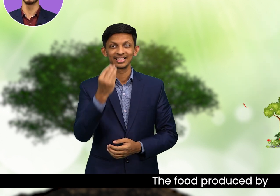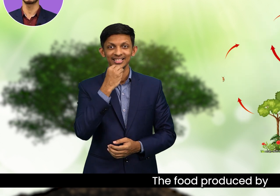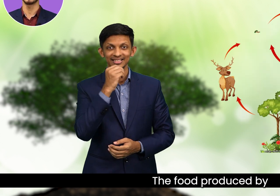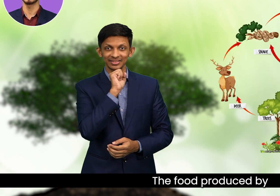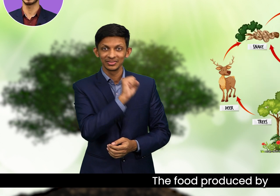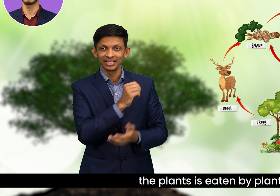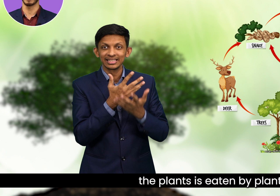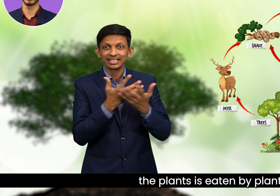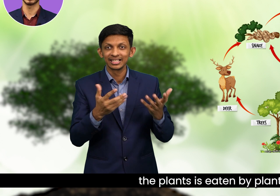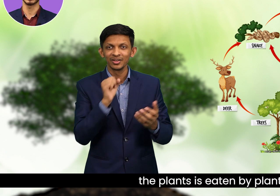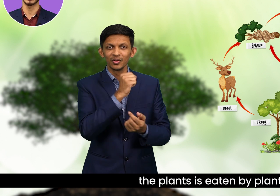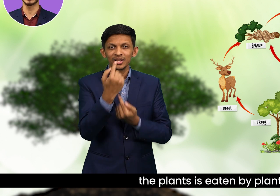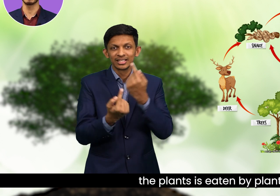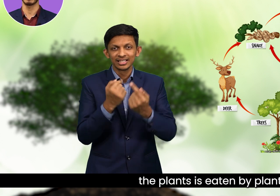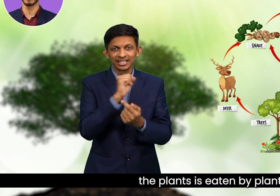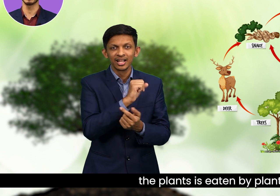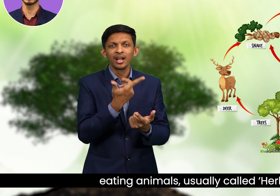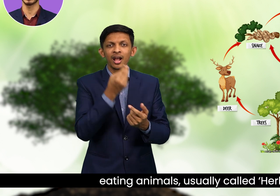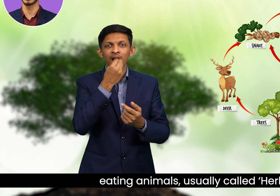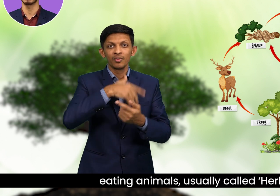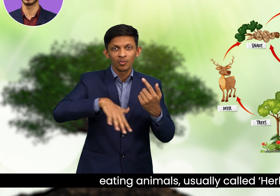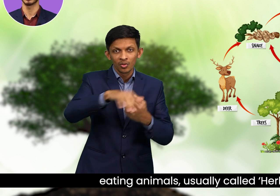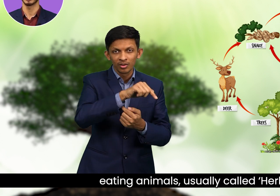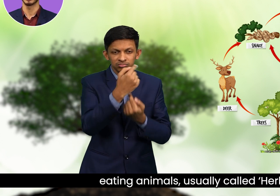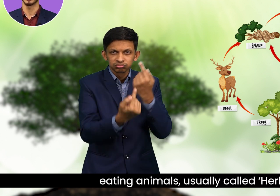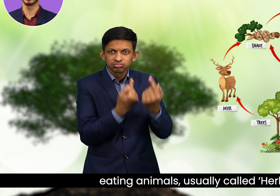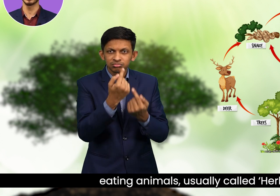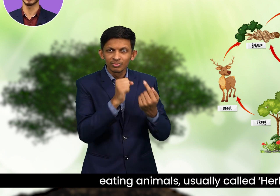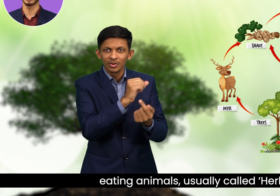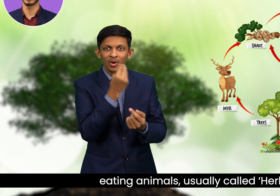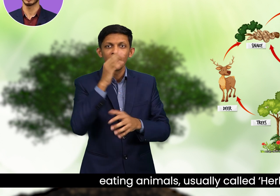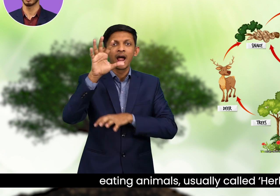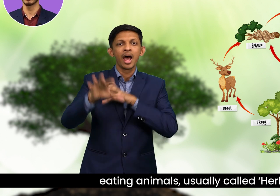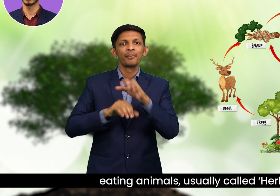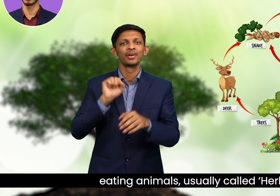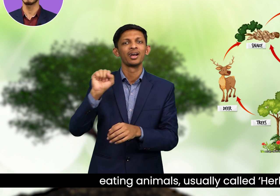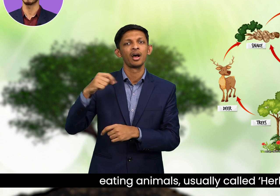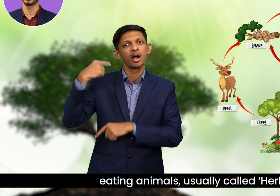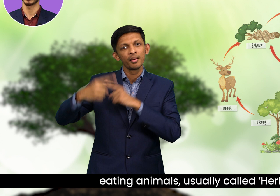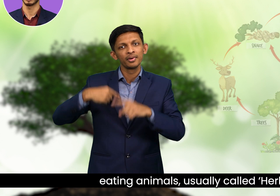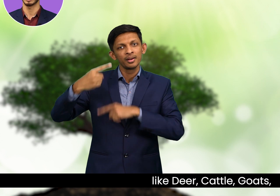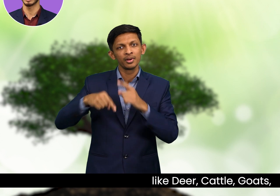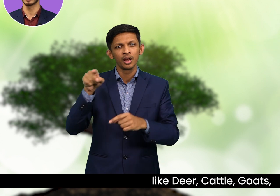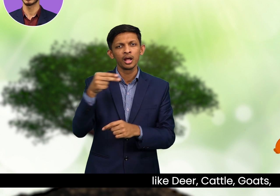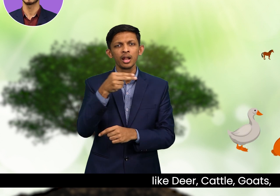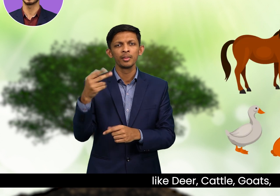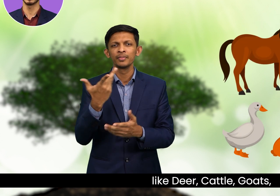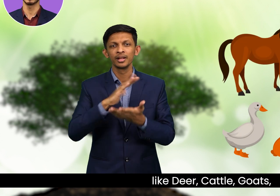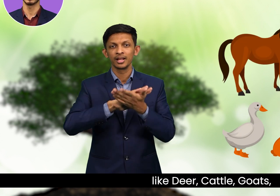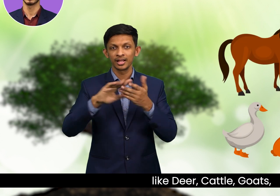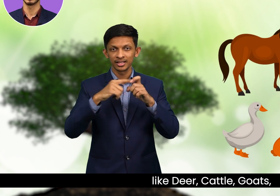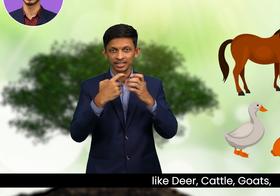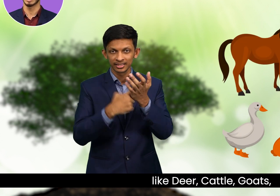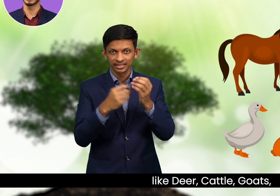The food produced by the plants is eaten by plant-eating animals, usually called herbivores like